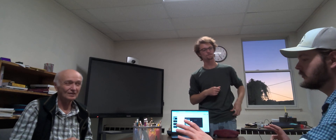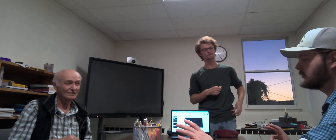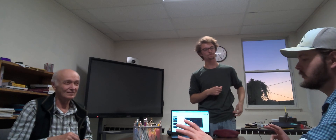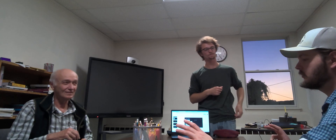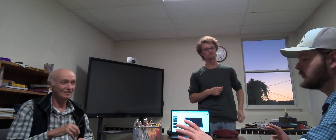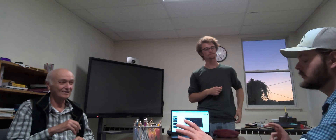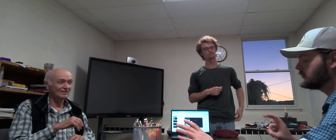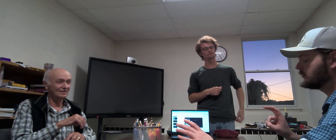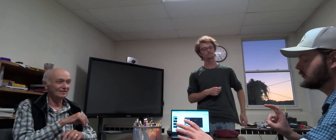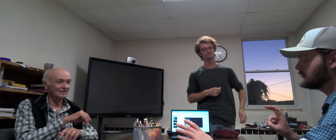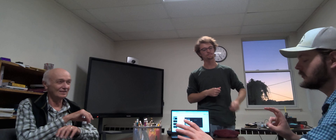Oh.